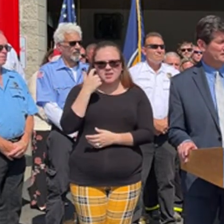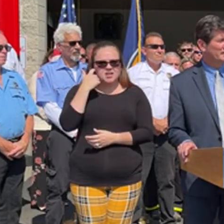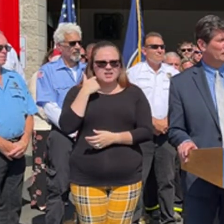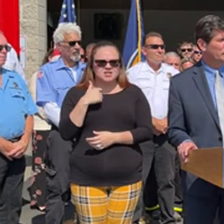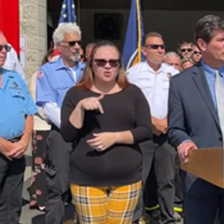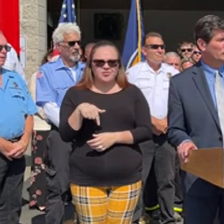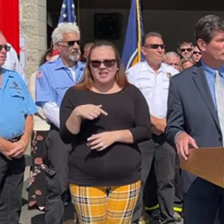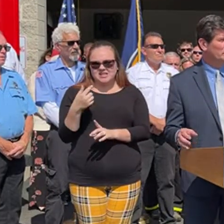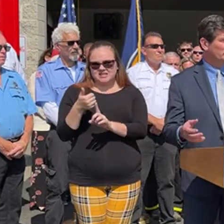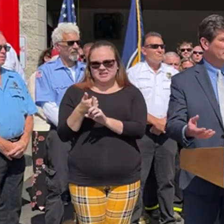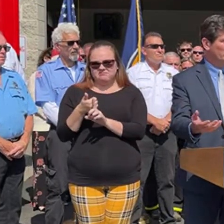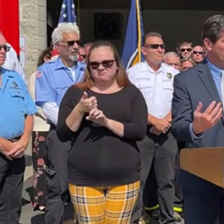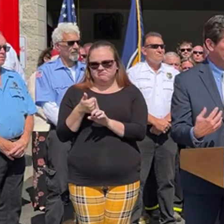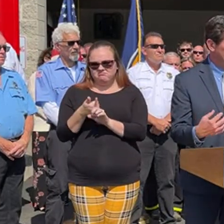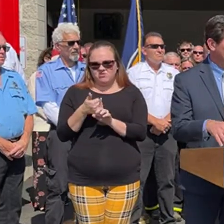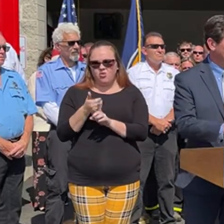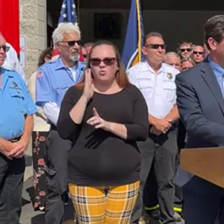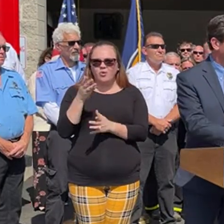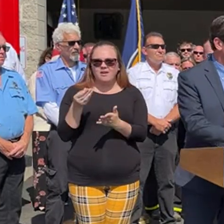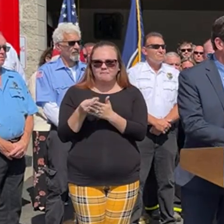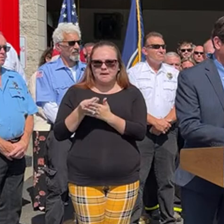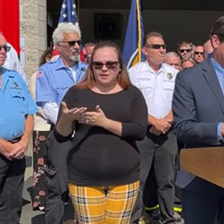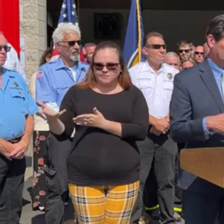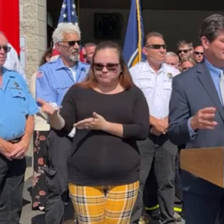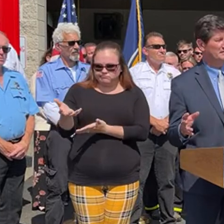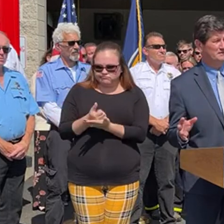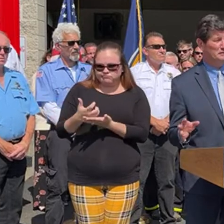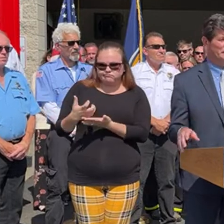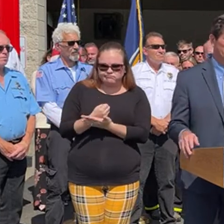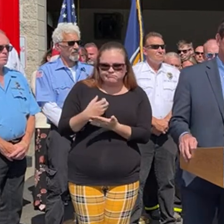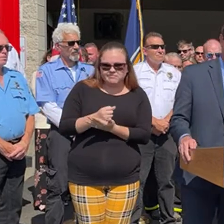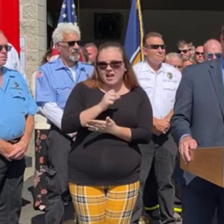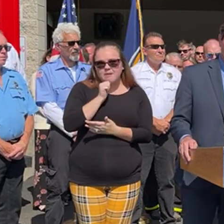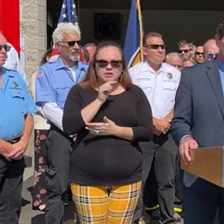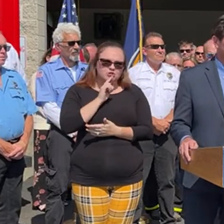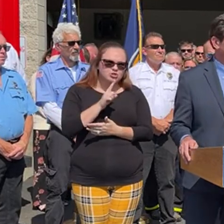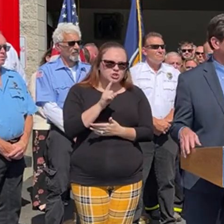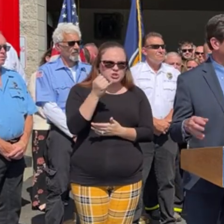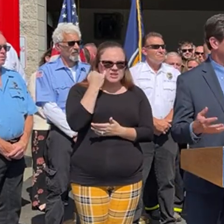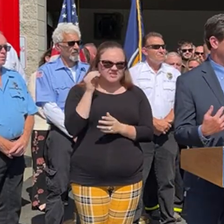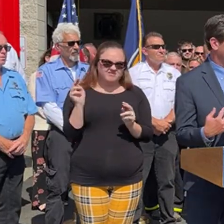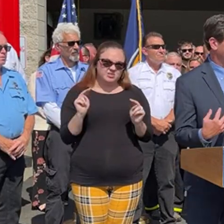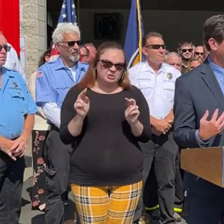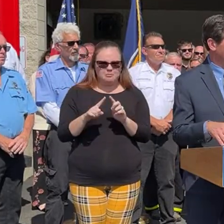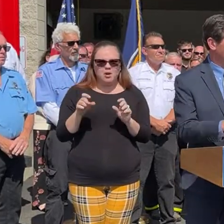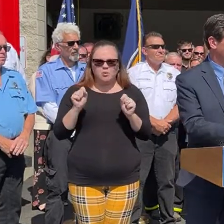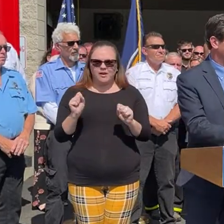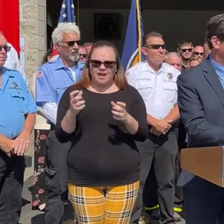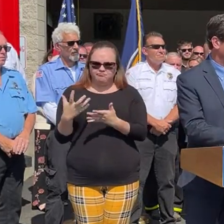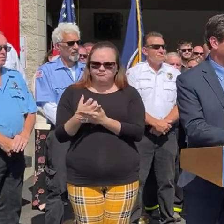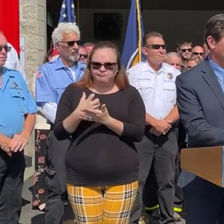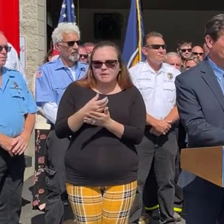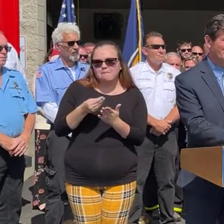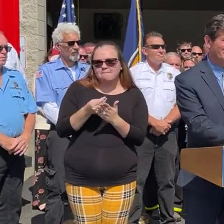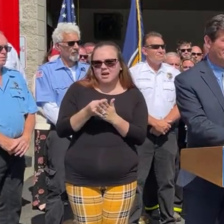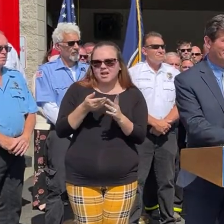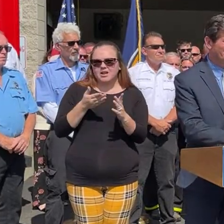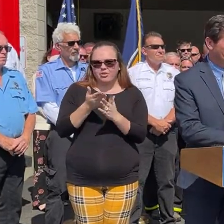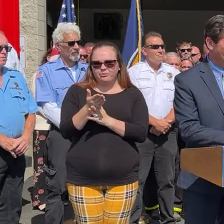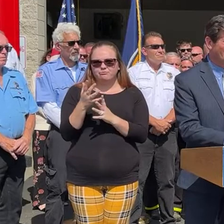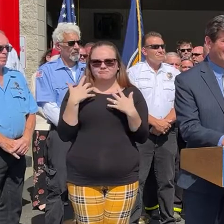in itself will be a revenue generator. I'm not exactly certain if it's going to be revenue neutral, but we can generate revenue from this through health